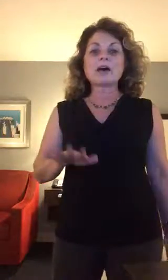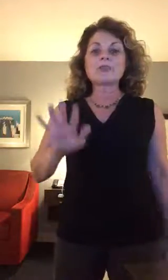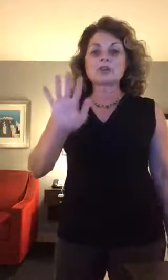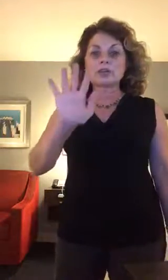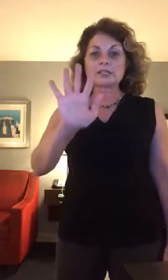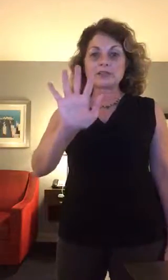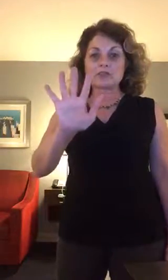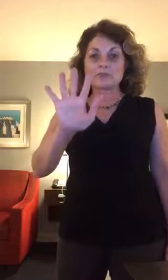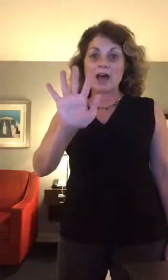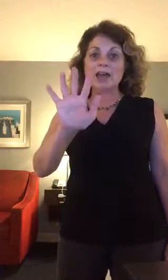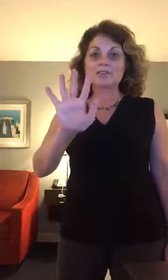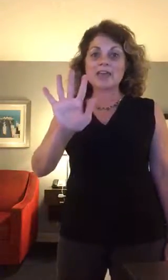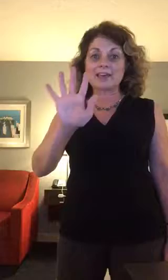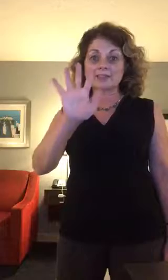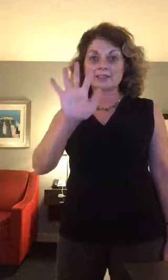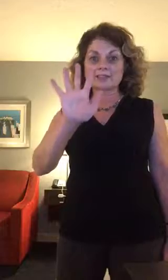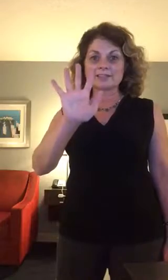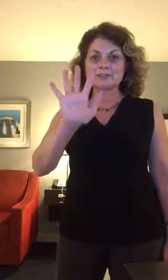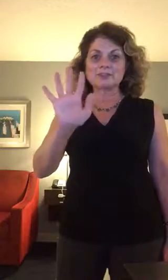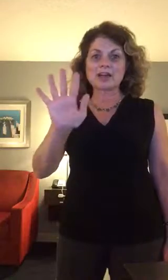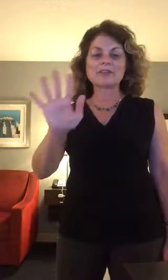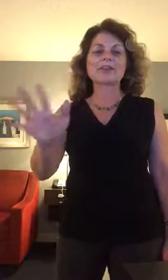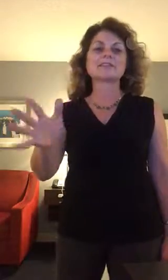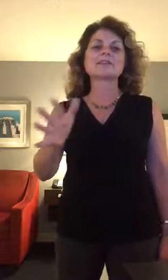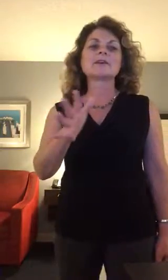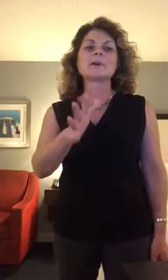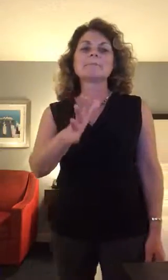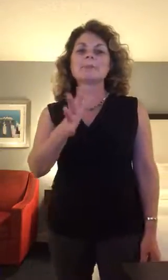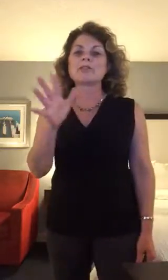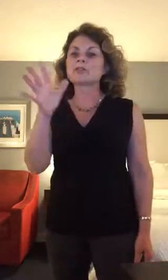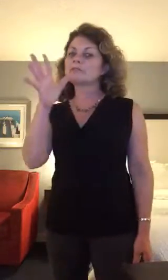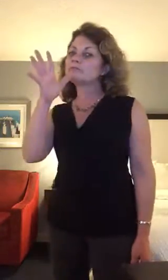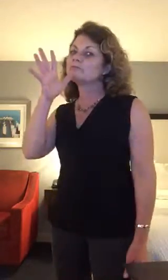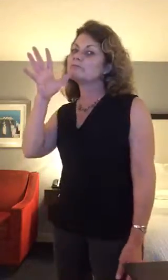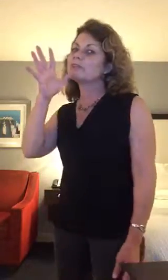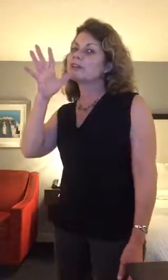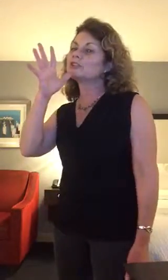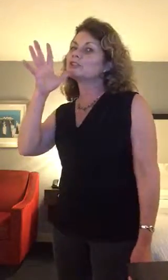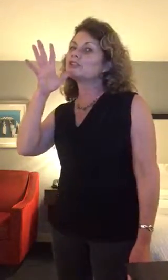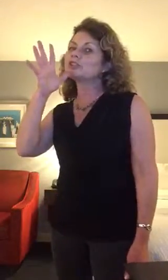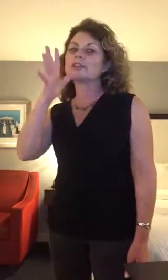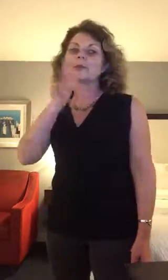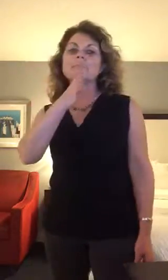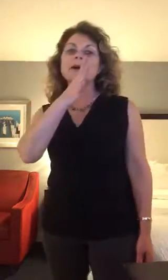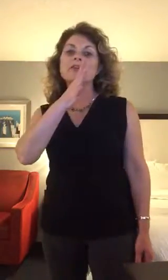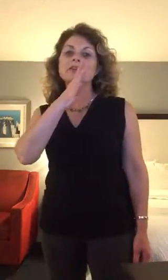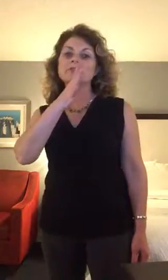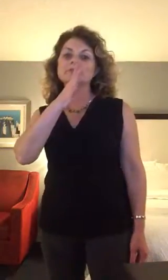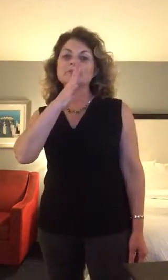Mother, you're going to take your 5 hand. This is your 5 hand. Mother, right under your chin. Mother.